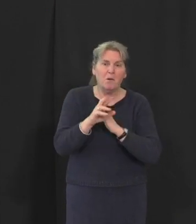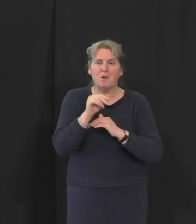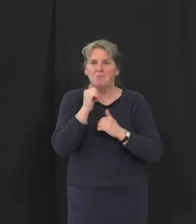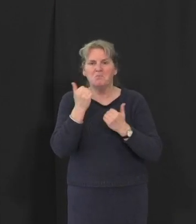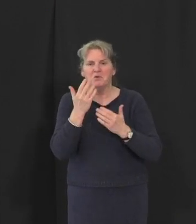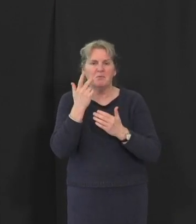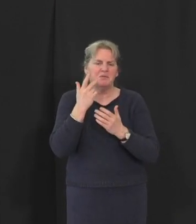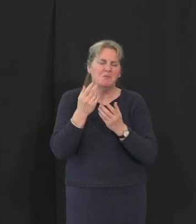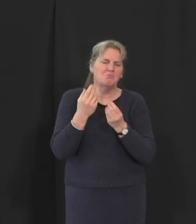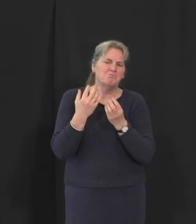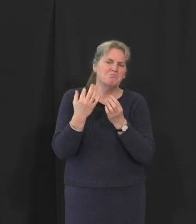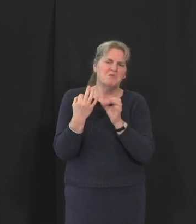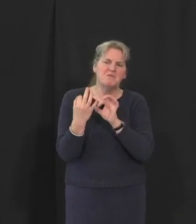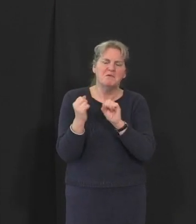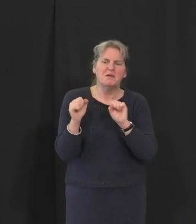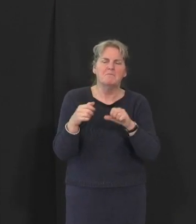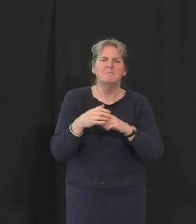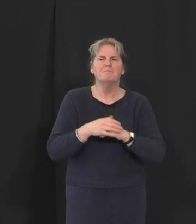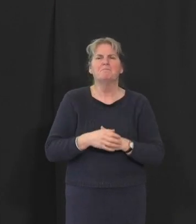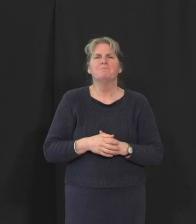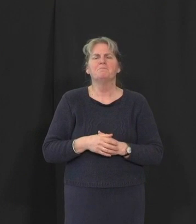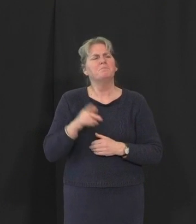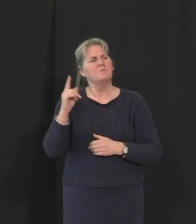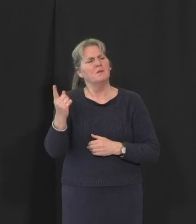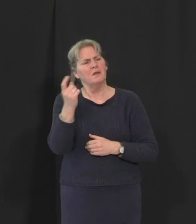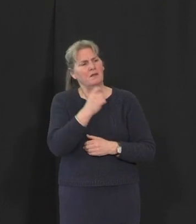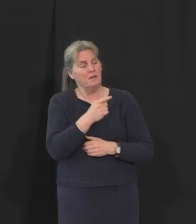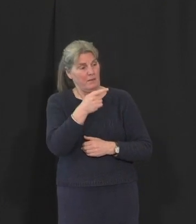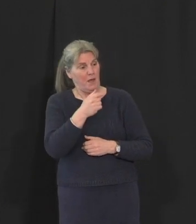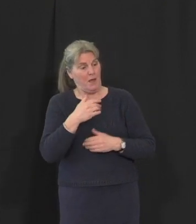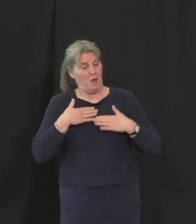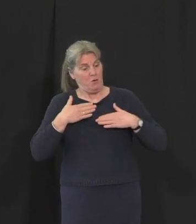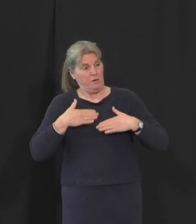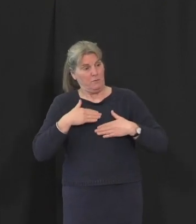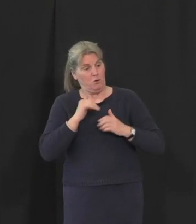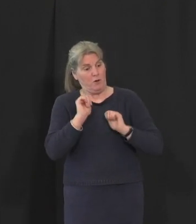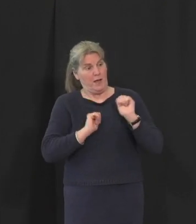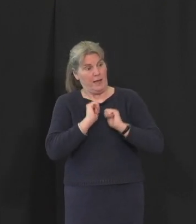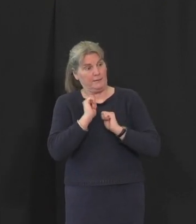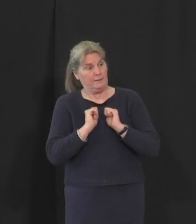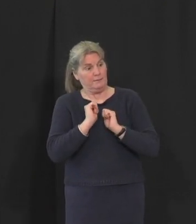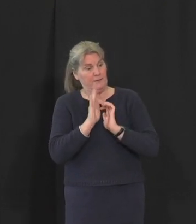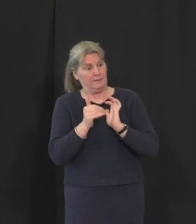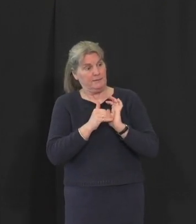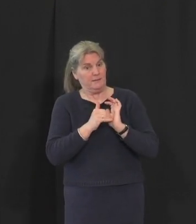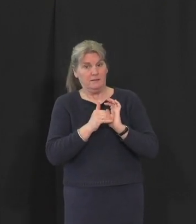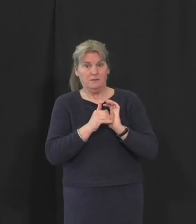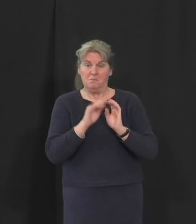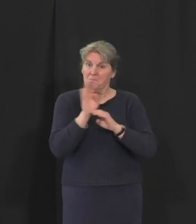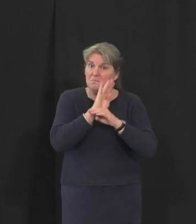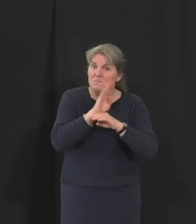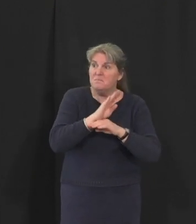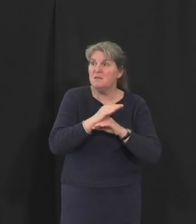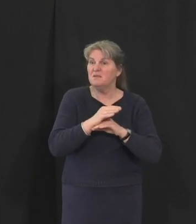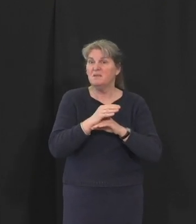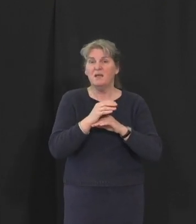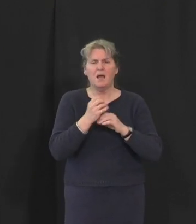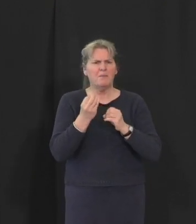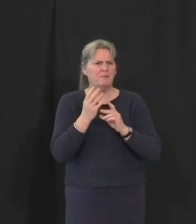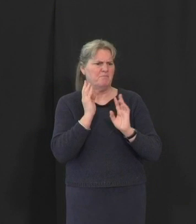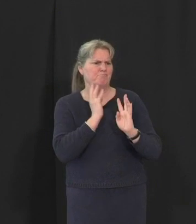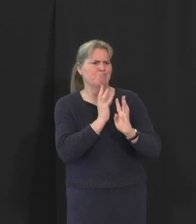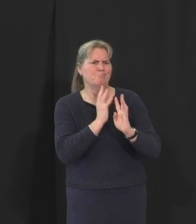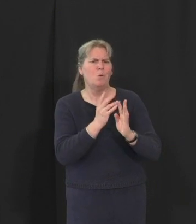Do you have a follow-up, Tim? Yes. Just how busy is the RAC? Do you have any numbers or